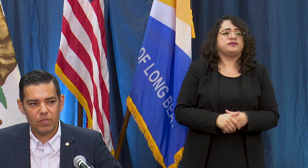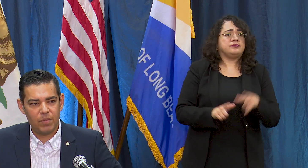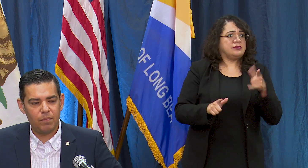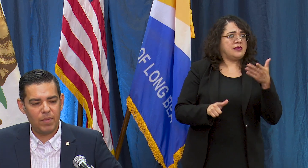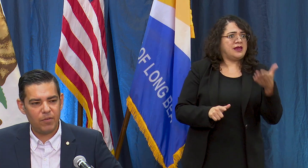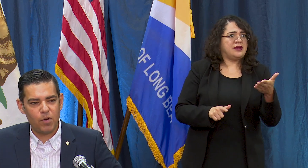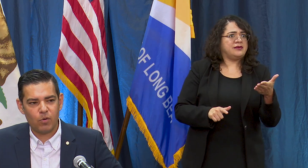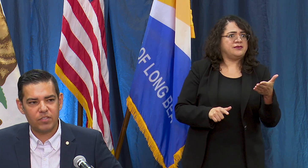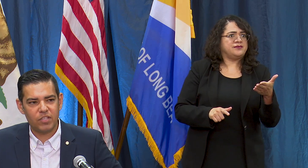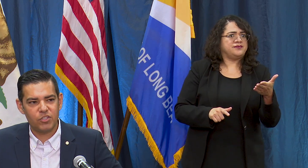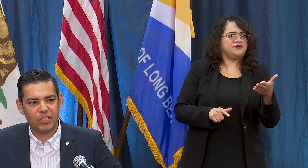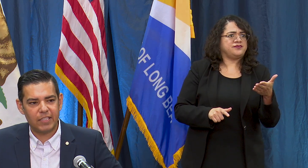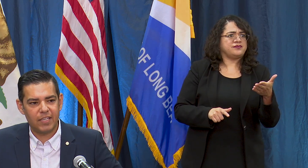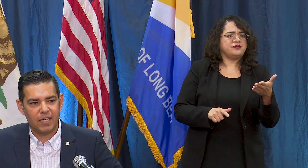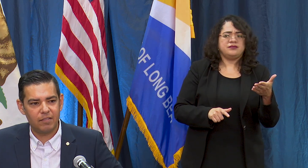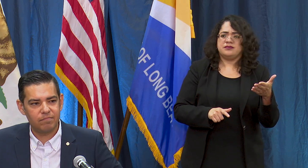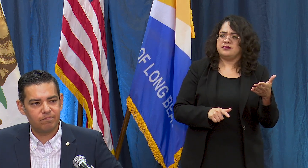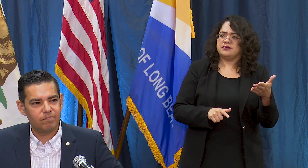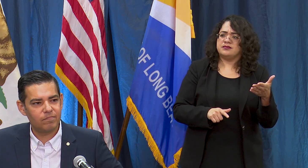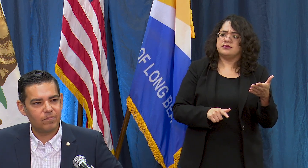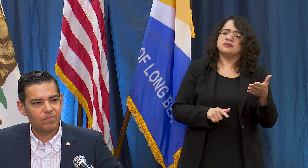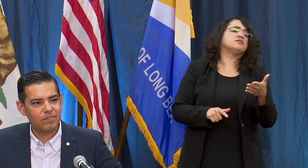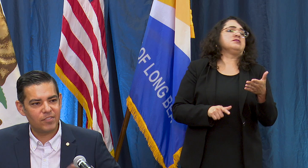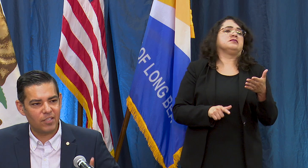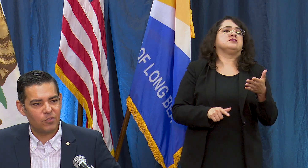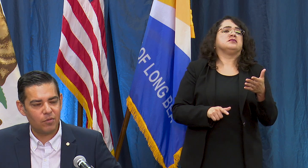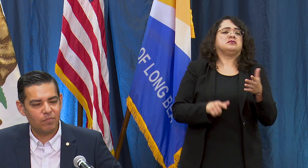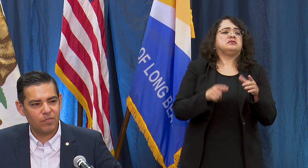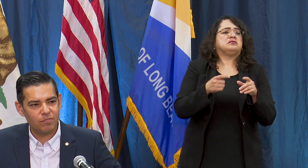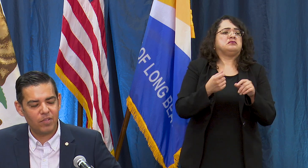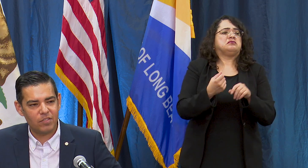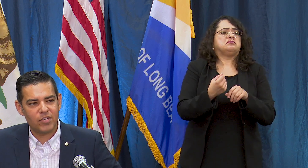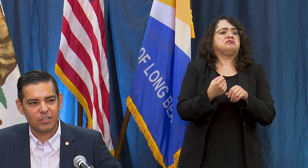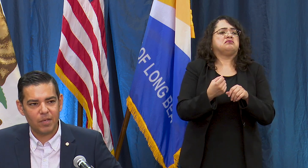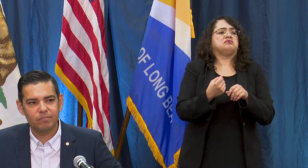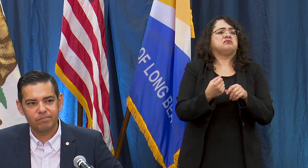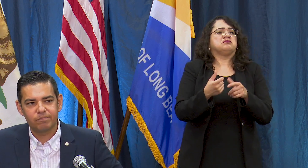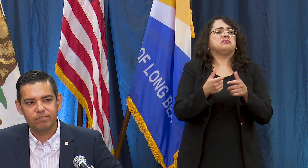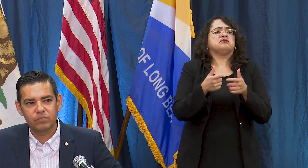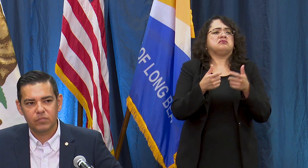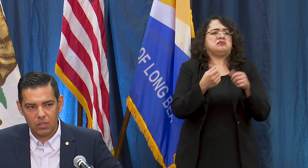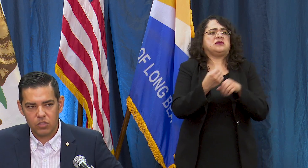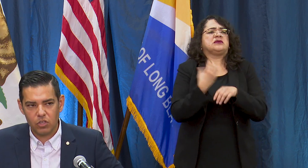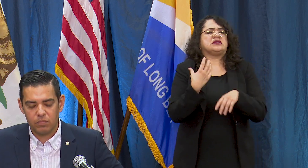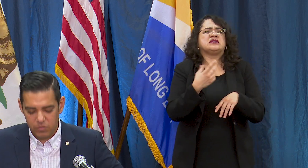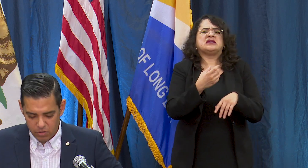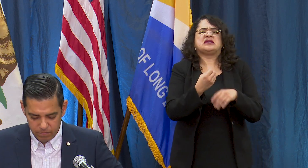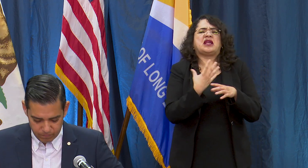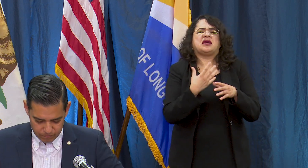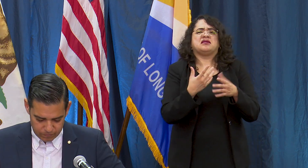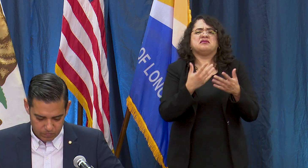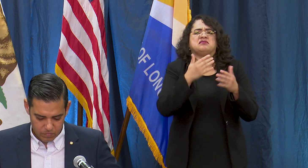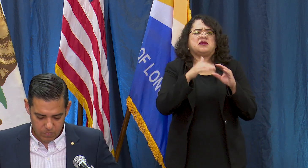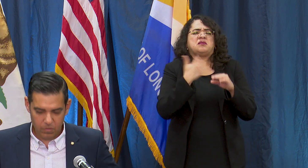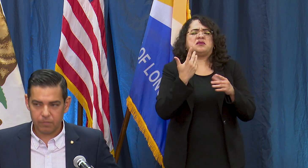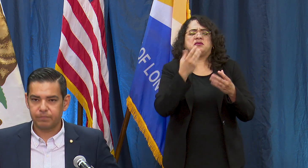Well, looks like we may have Maybe if lost. Margaret's there, she can send us her. Yeah, we'll check. We have a couple of questions from social media as